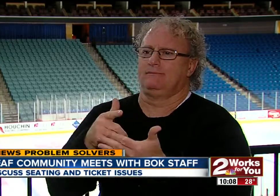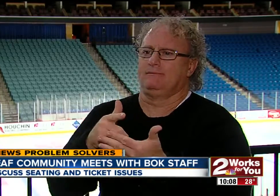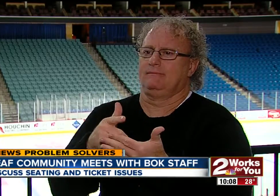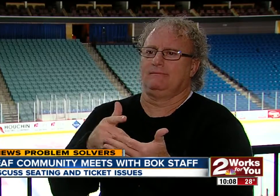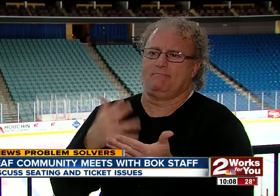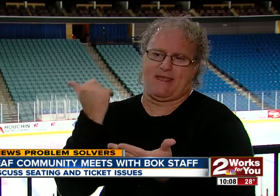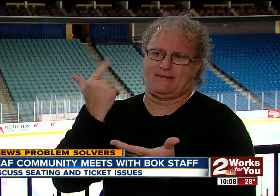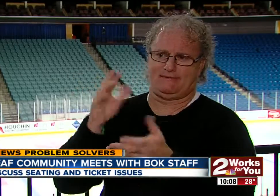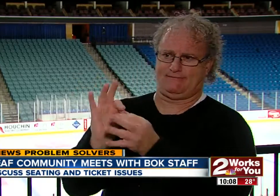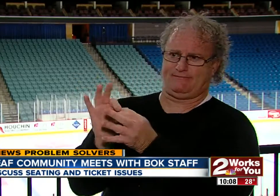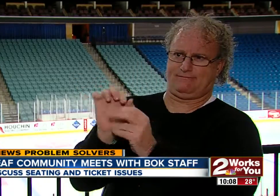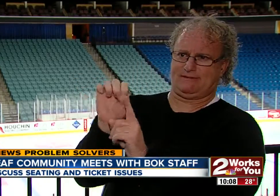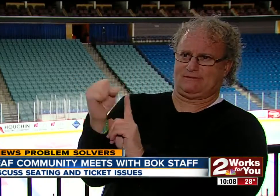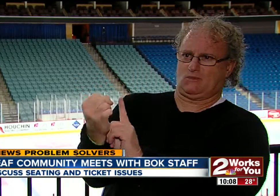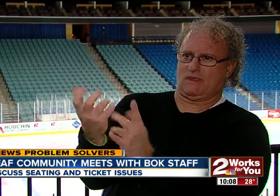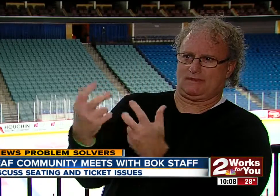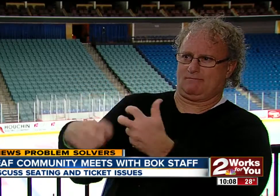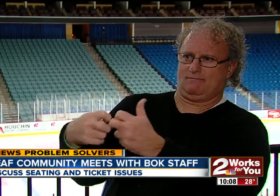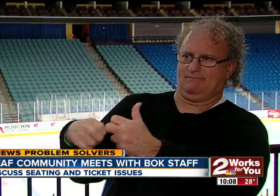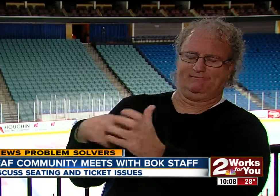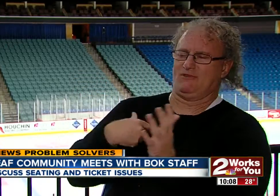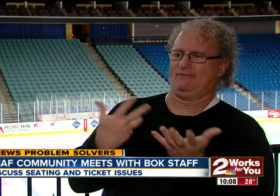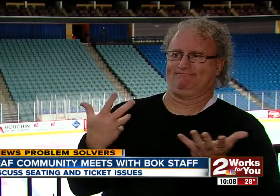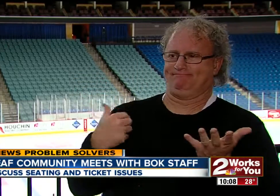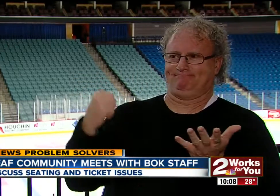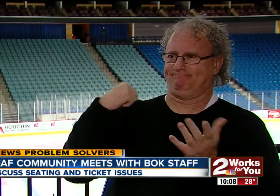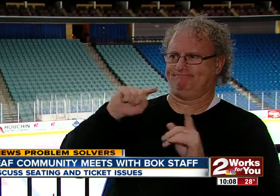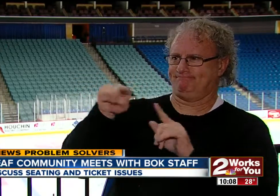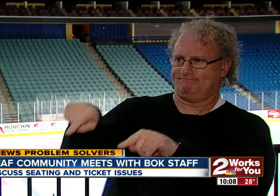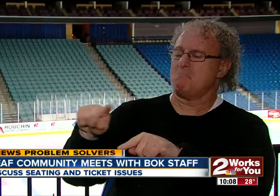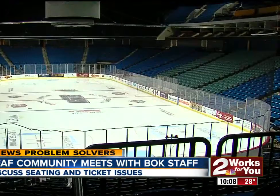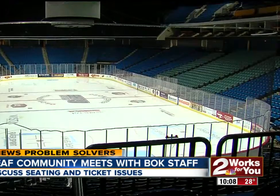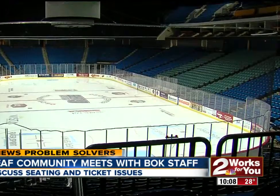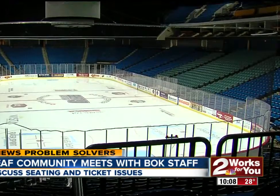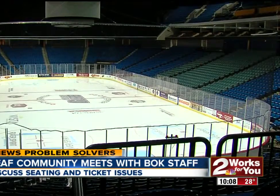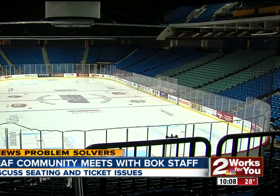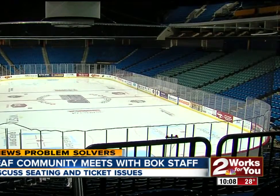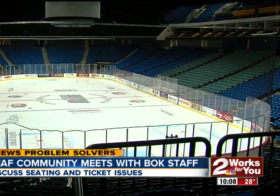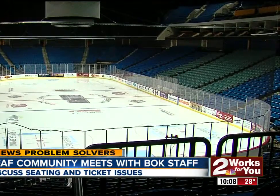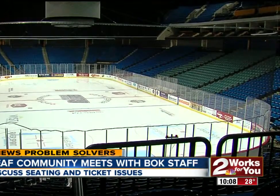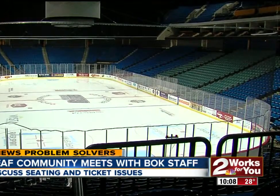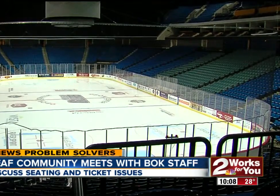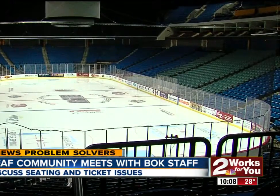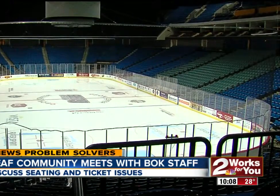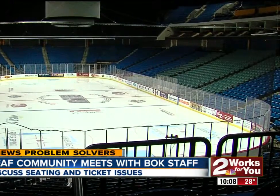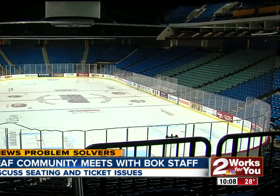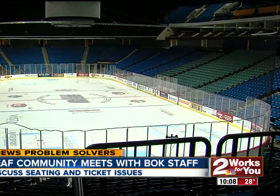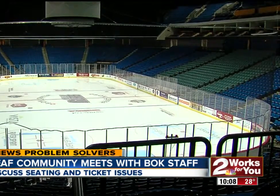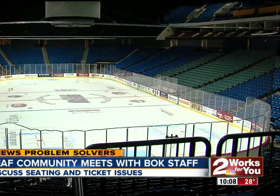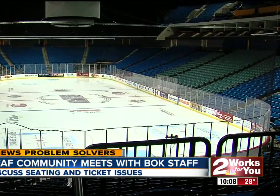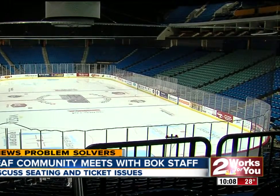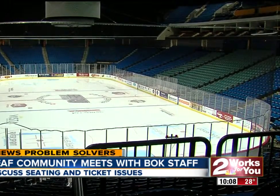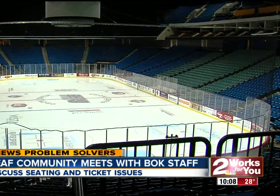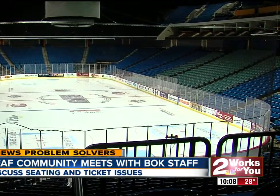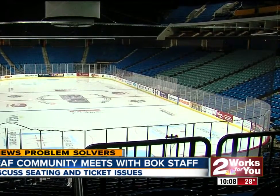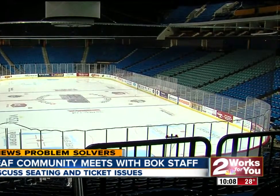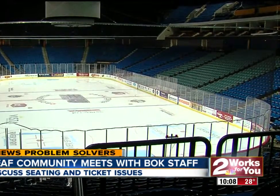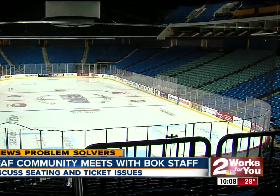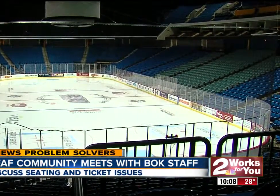concerts because of the interpreting situation and the problems. They have three main complaints, ticket purchasing, seating, and interpreters.